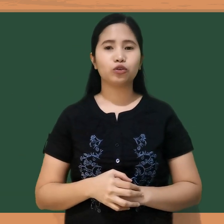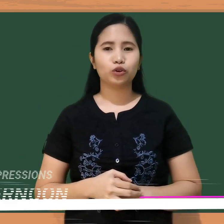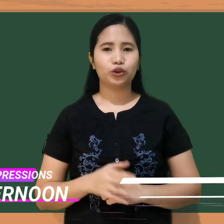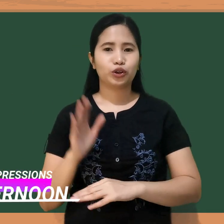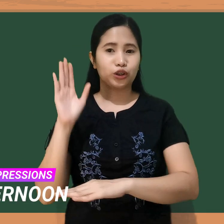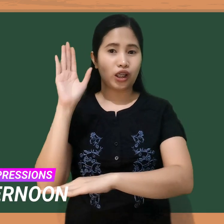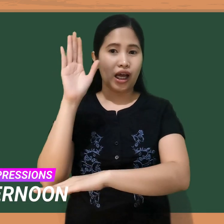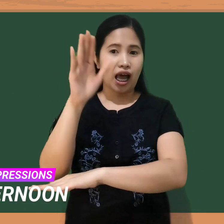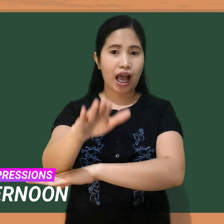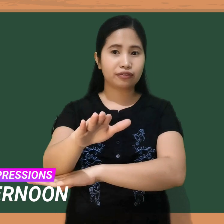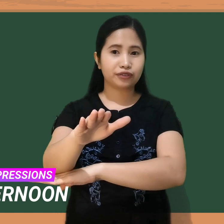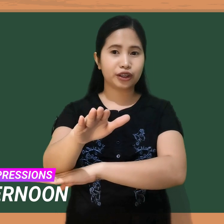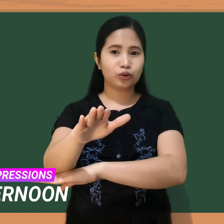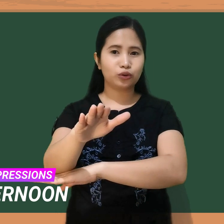Afternoon. Afternoon.